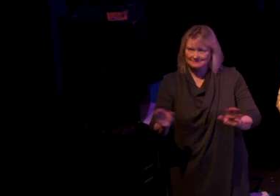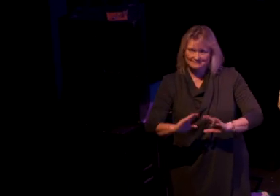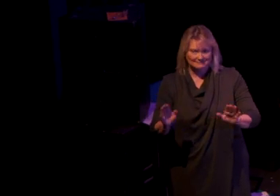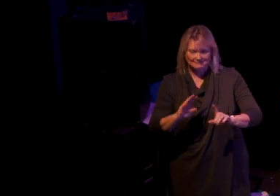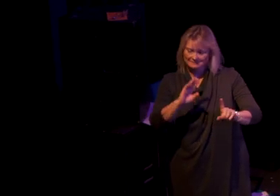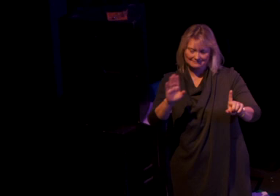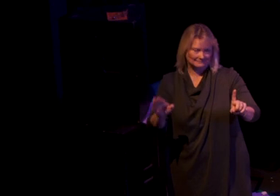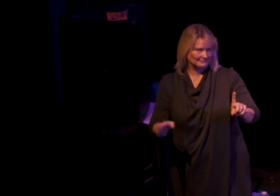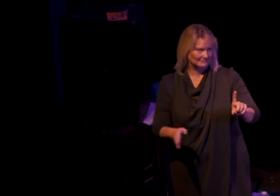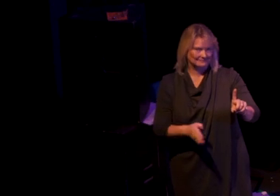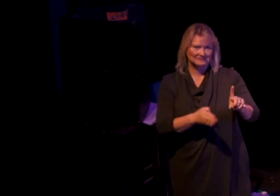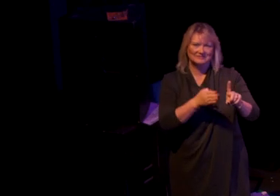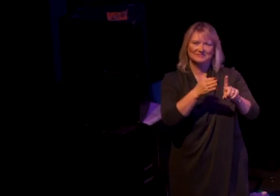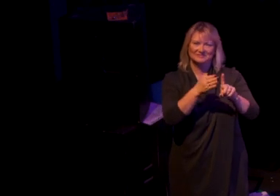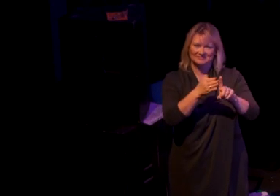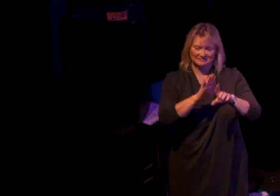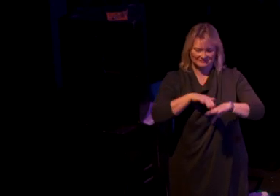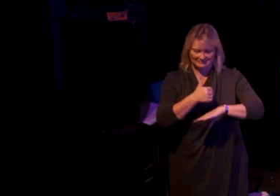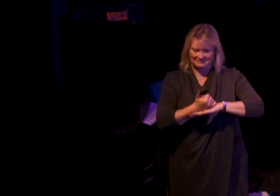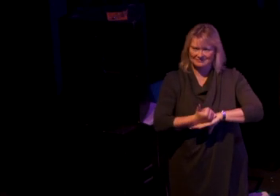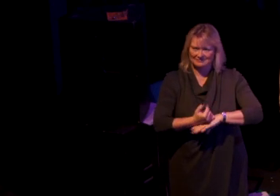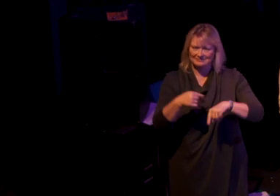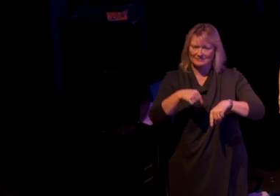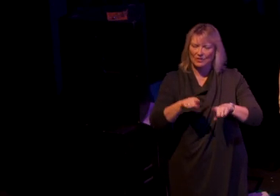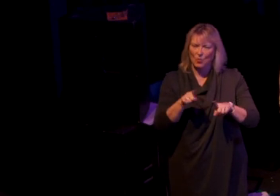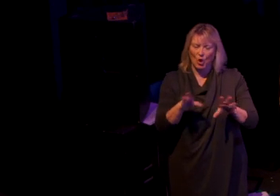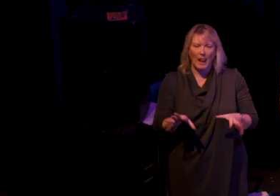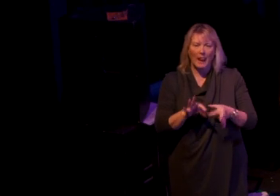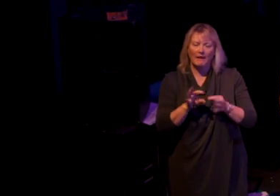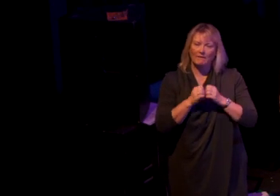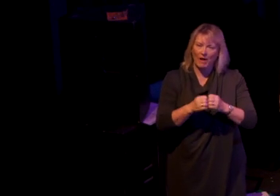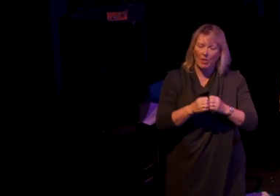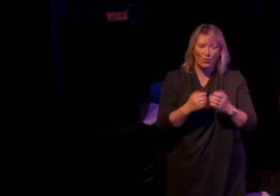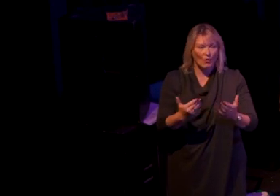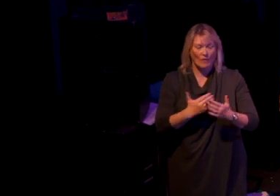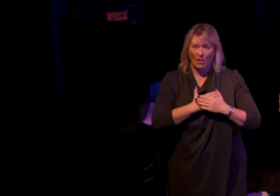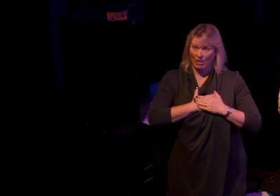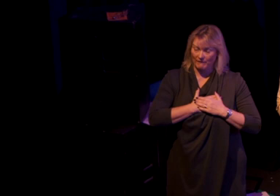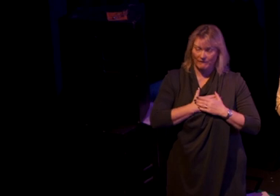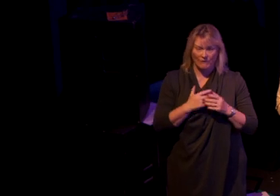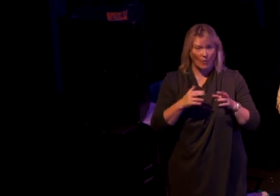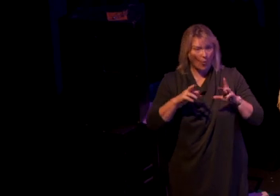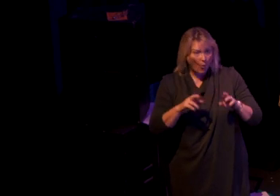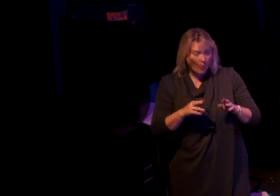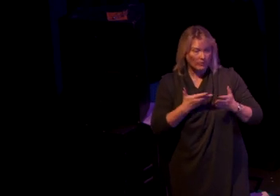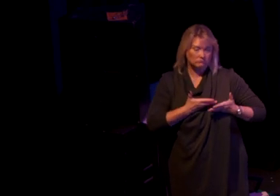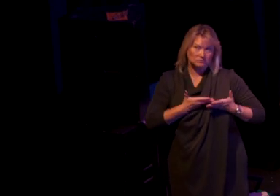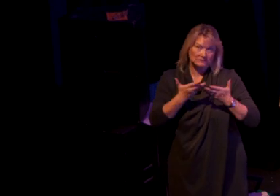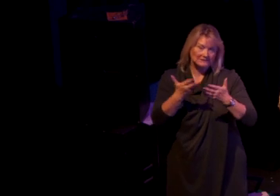This foundation has its foundation on the values of love, hope, and